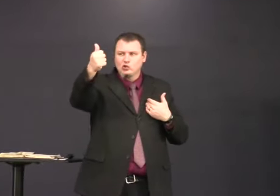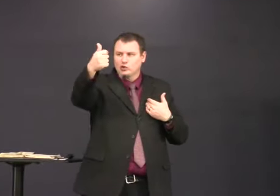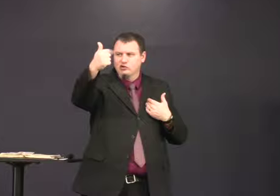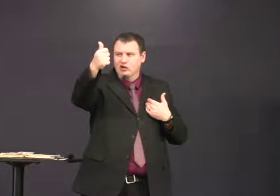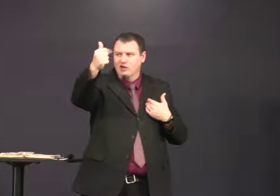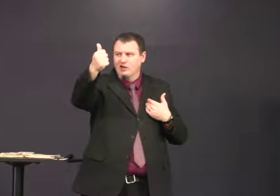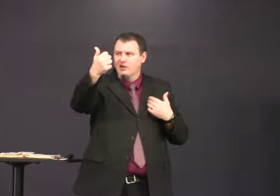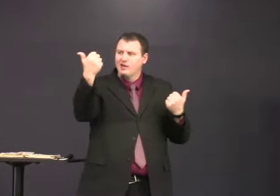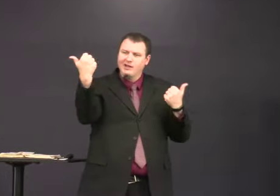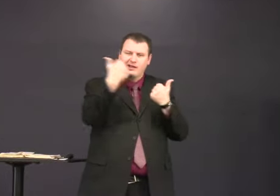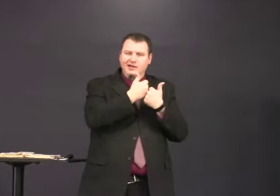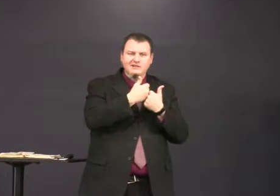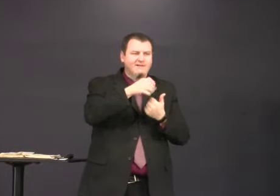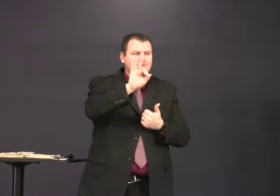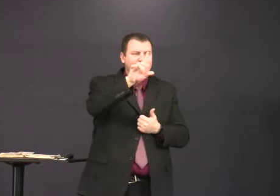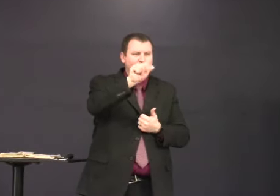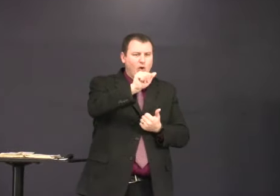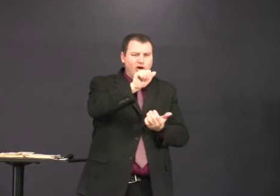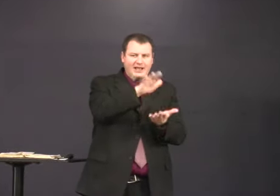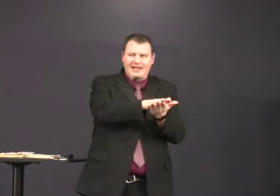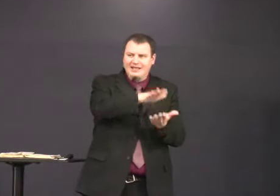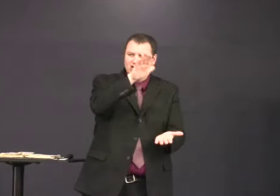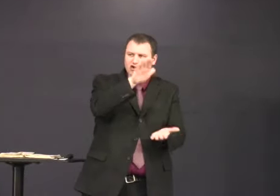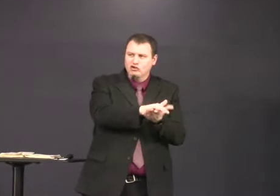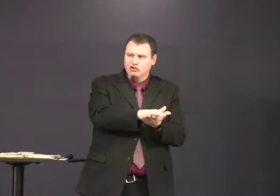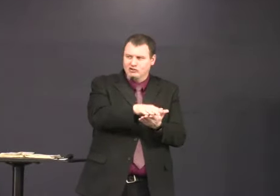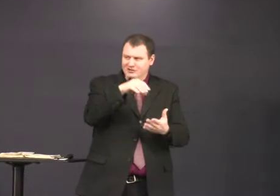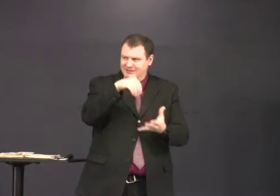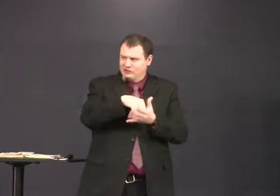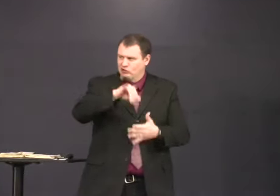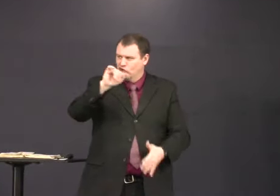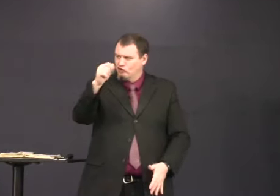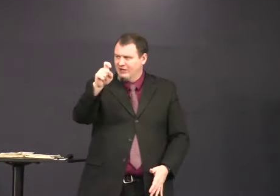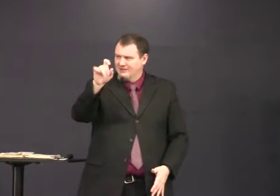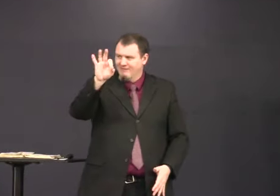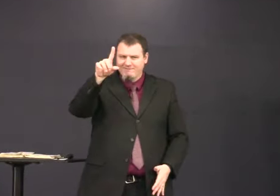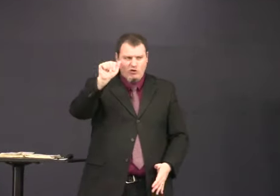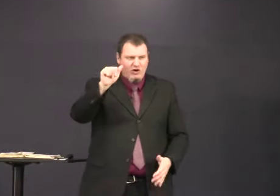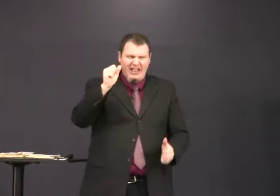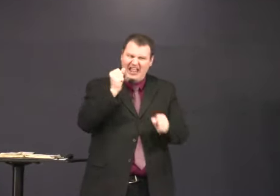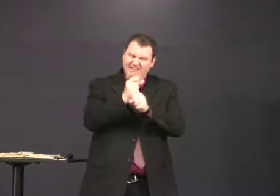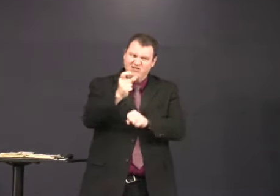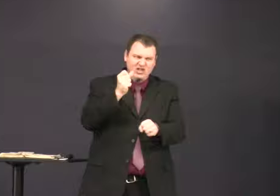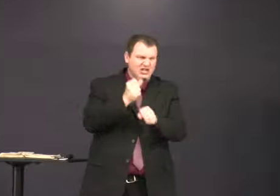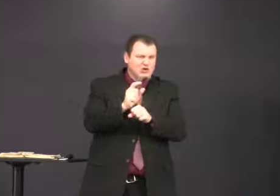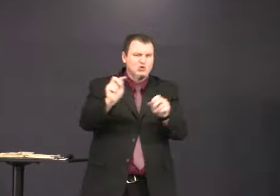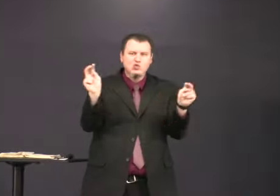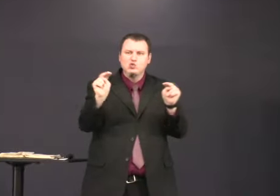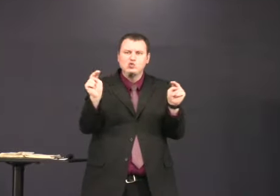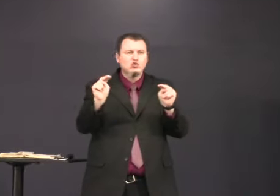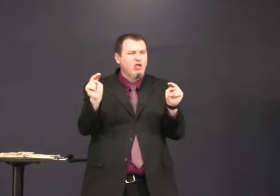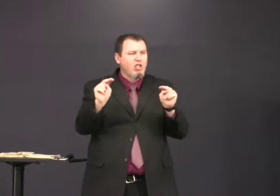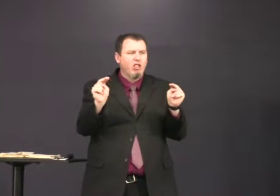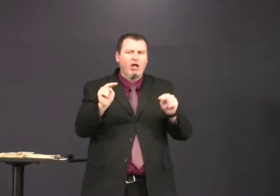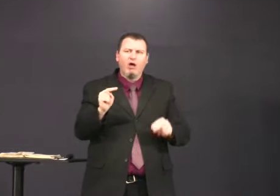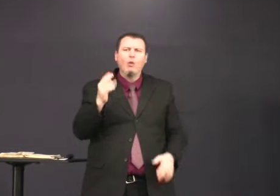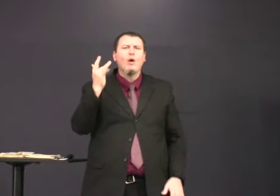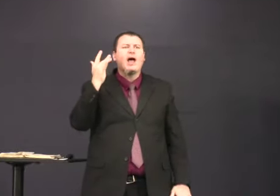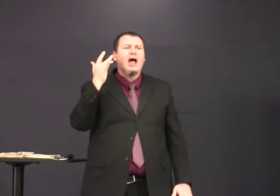and that is whenever Georgia plays against the Florida Gators in Jacksonville, Florida. They always play in